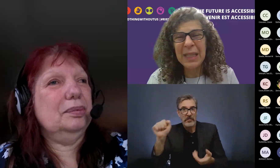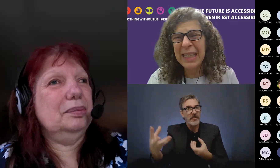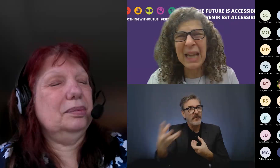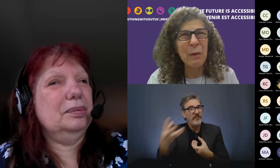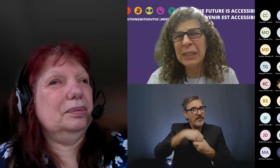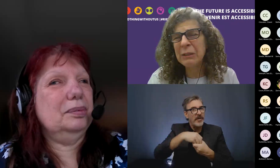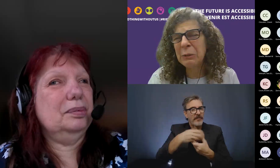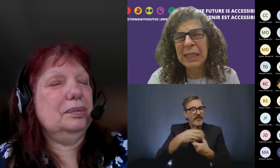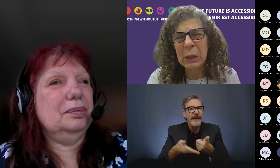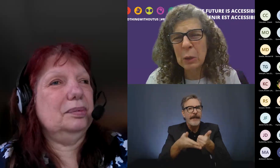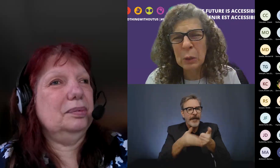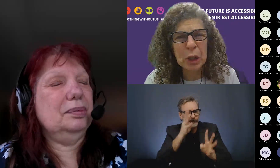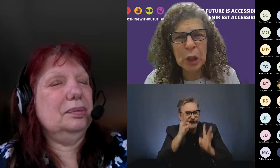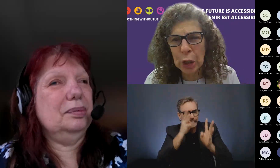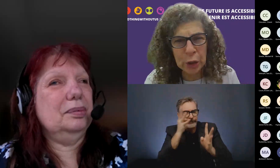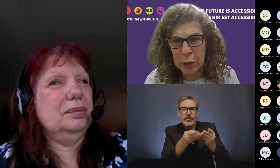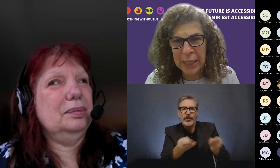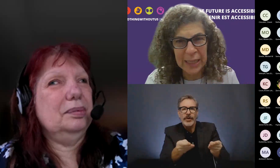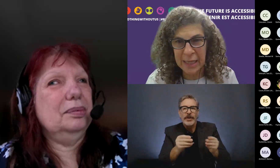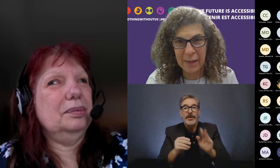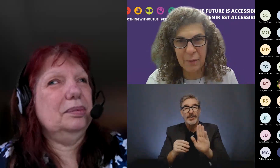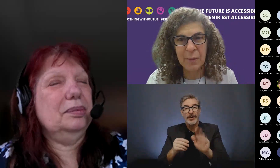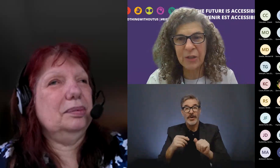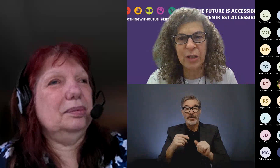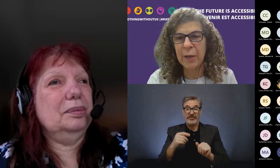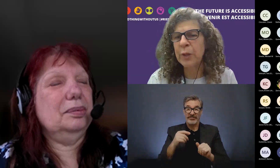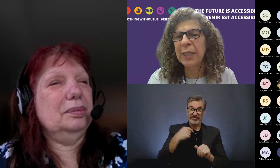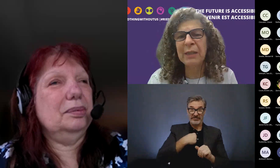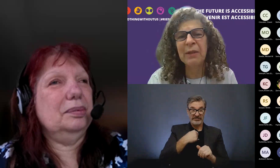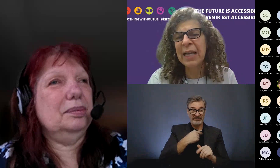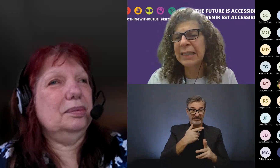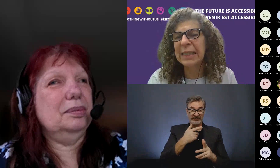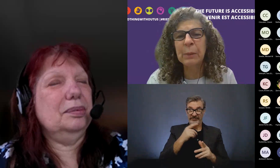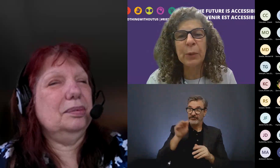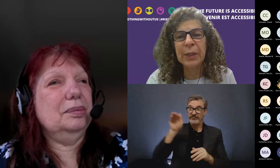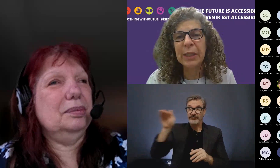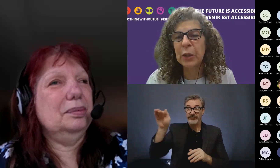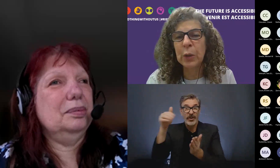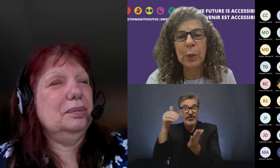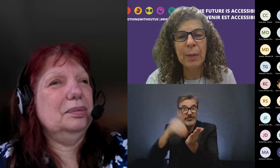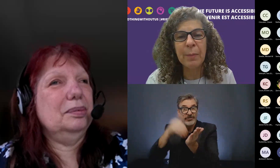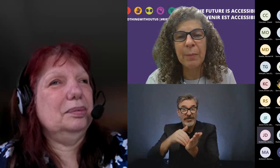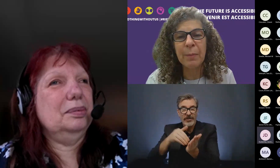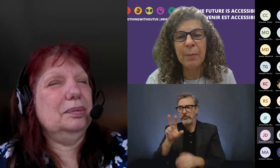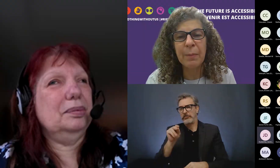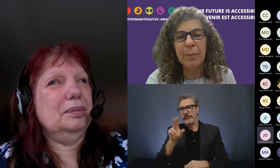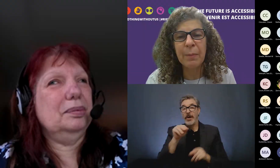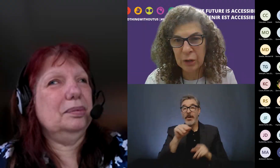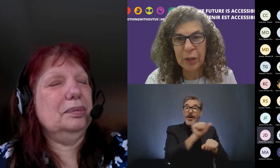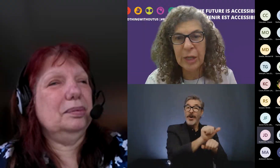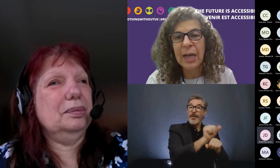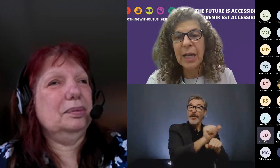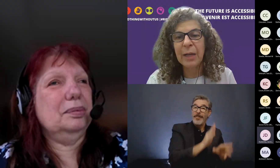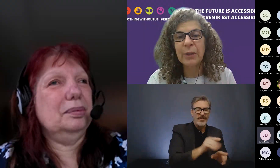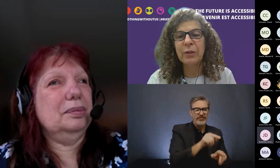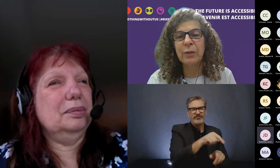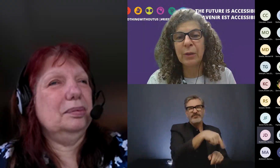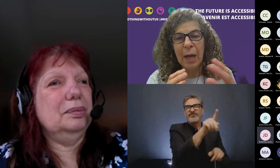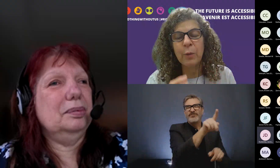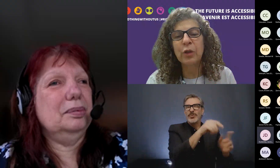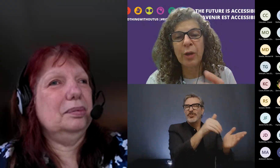not really, I wouldn't really go to a doctor to get that information. I wouldn't even ask the employee to go to a medical practitioner.